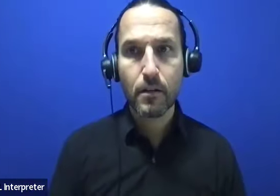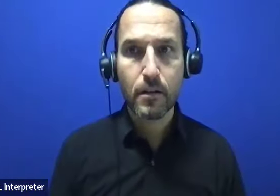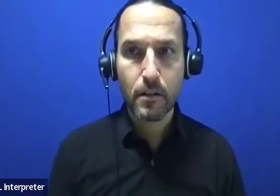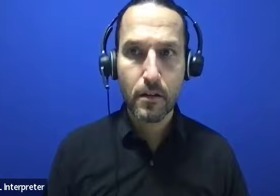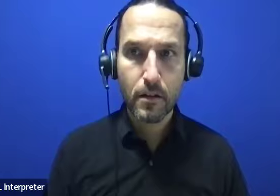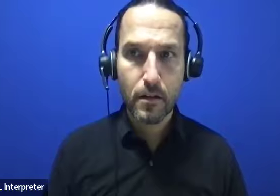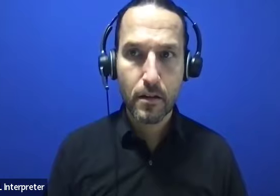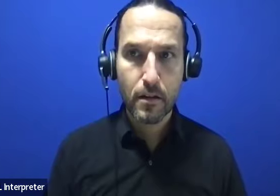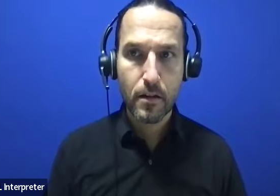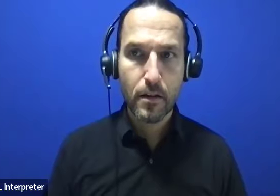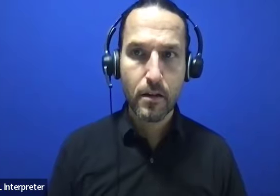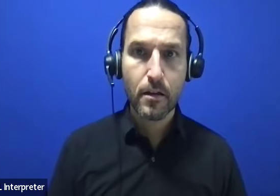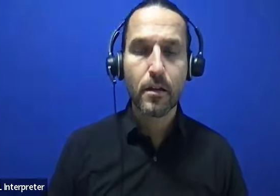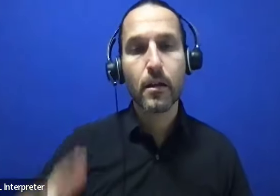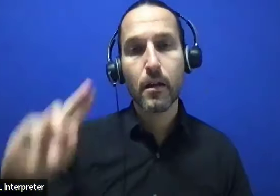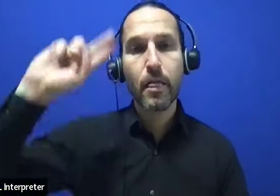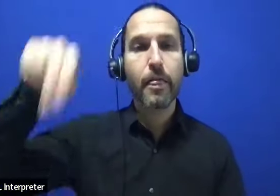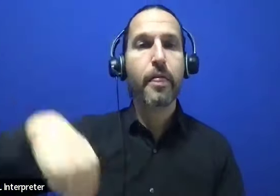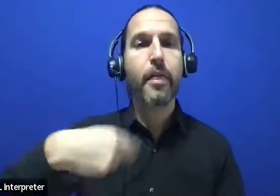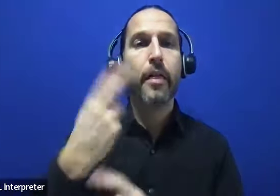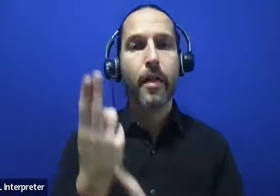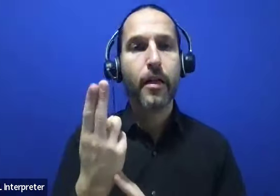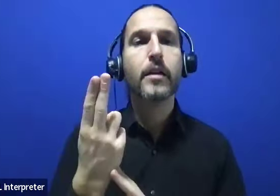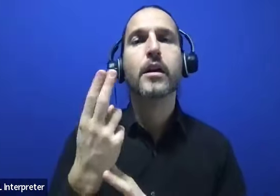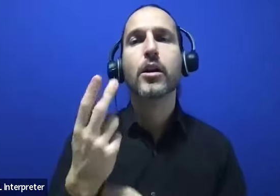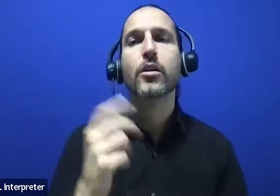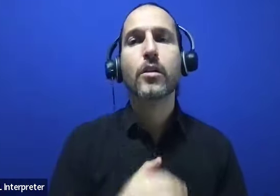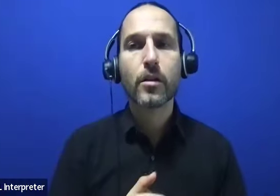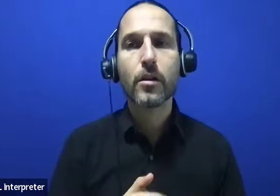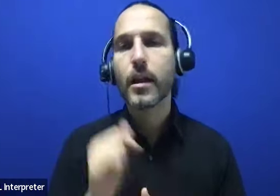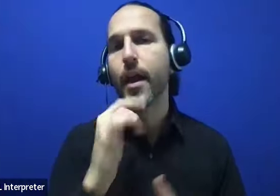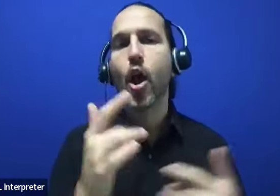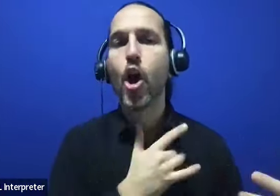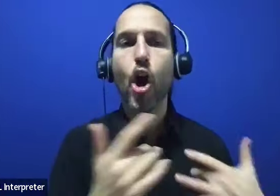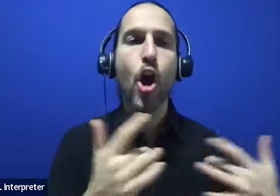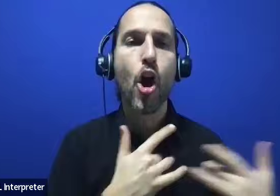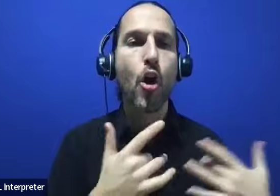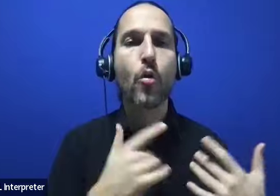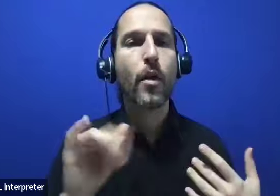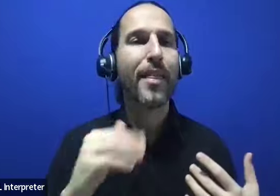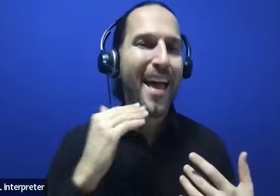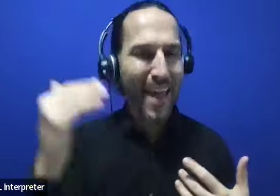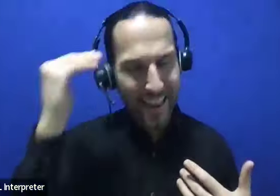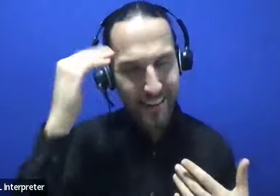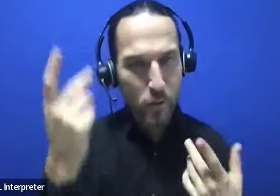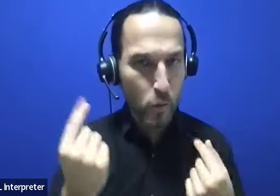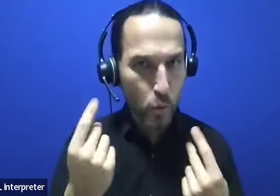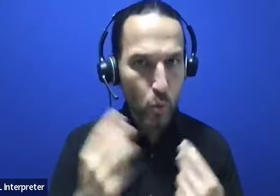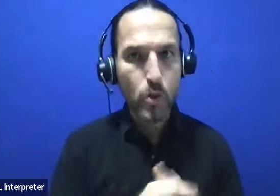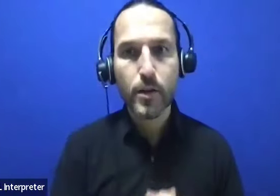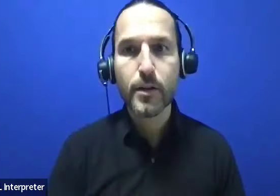right? I mean, you're hanging, and so you don't have to worry about what your head is doing.